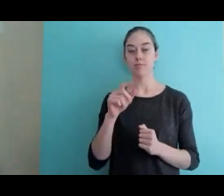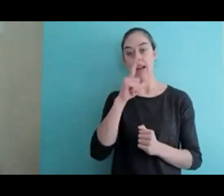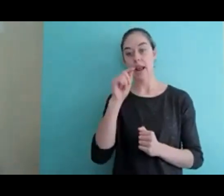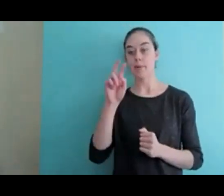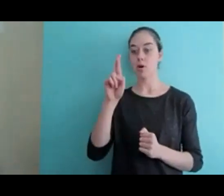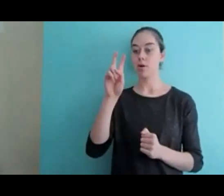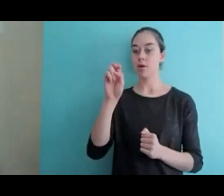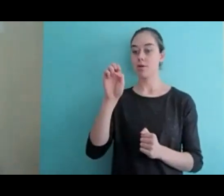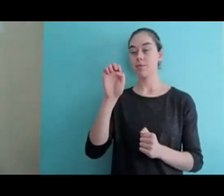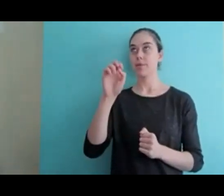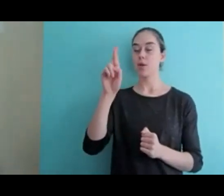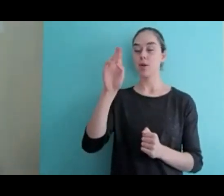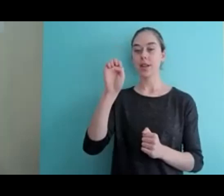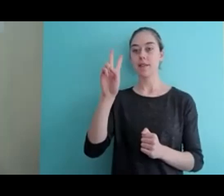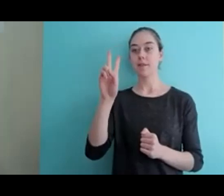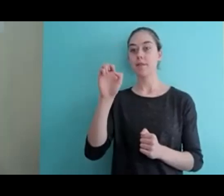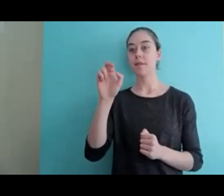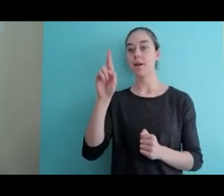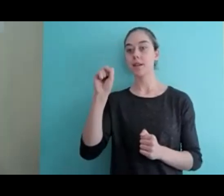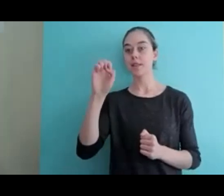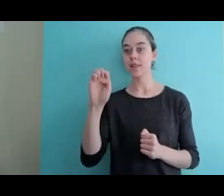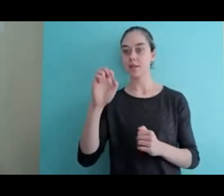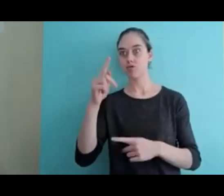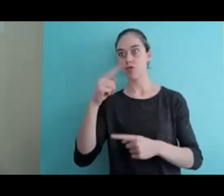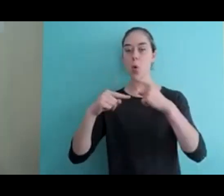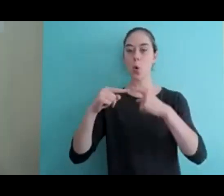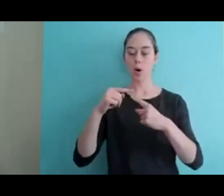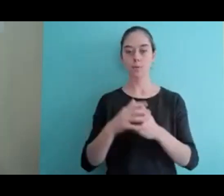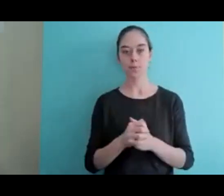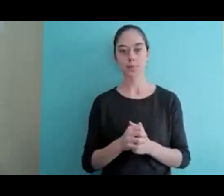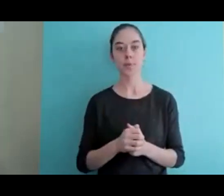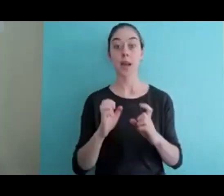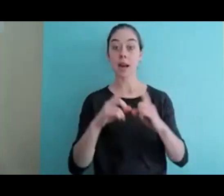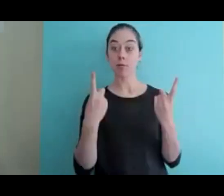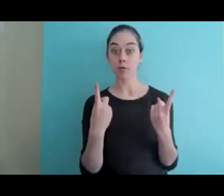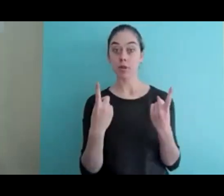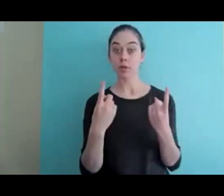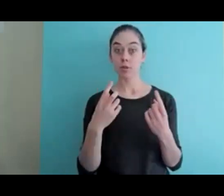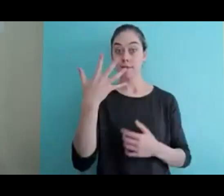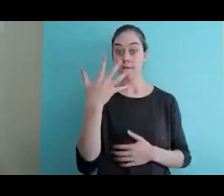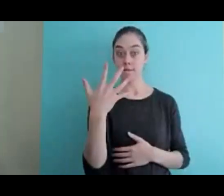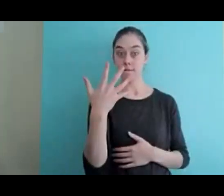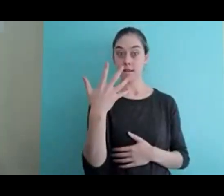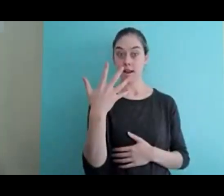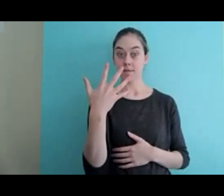It's a reverse roll, okay? Right, everybody ready? We're gonna go in